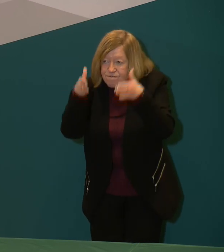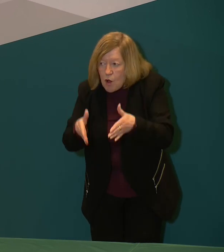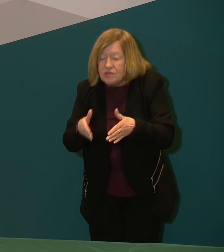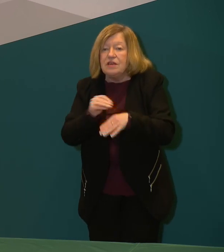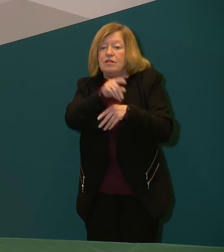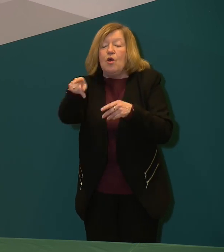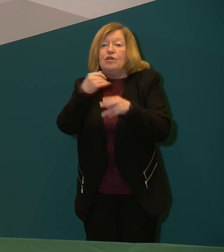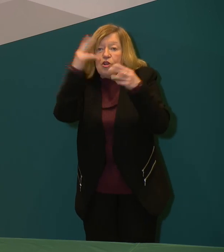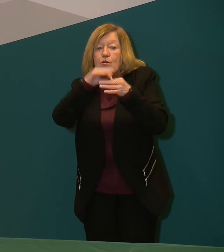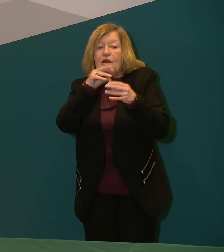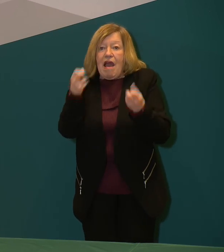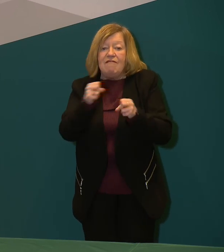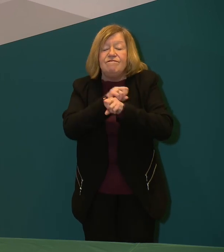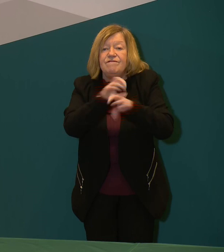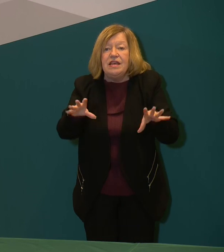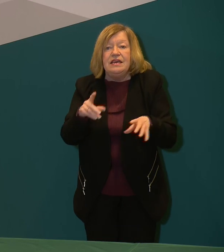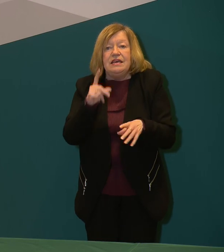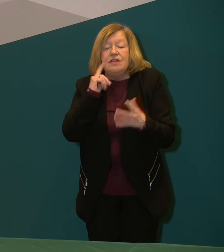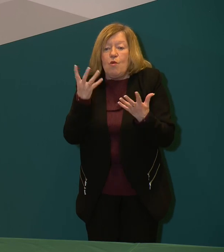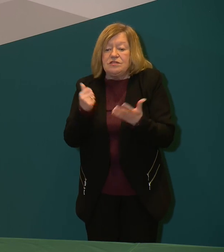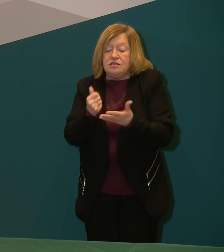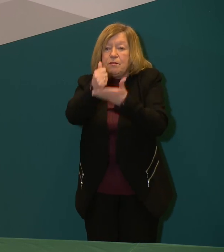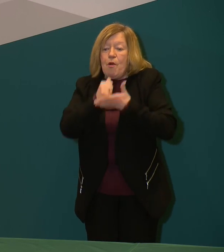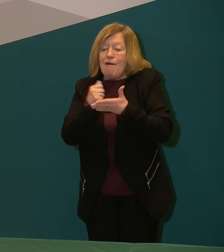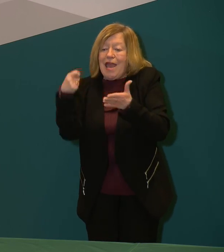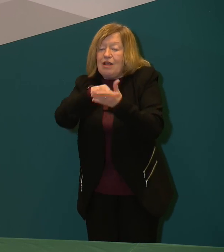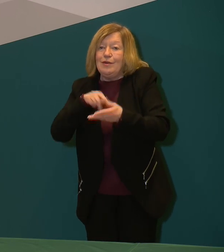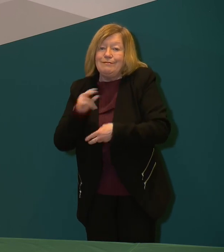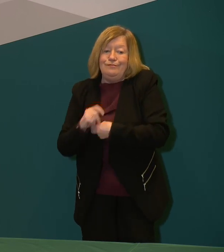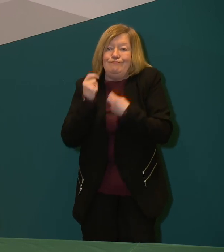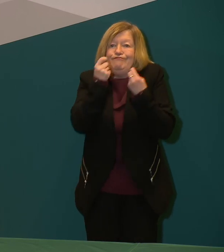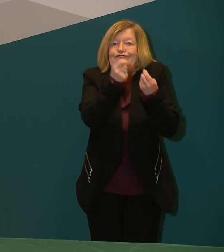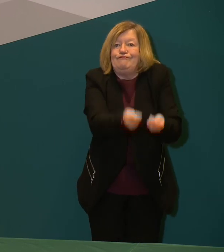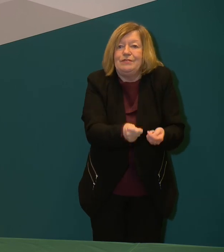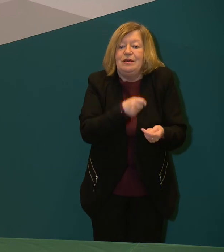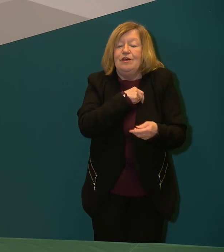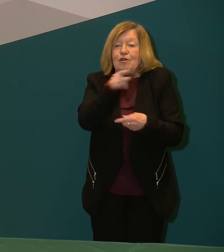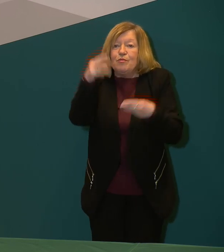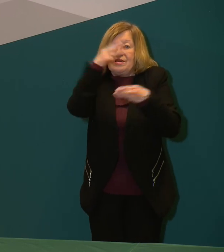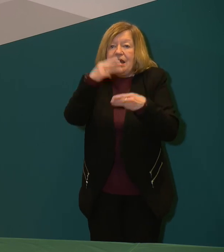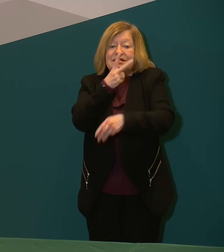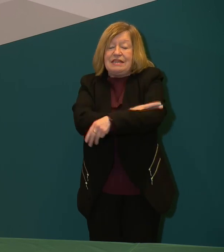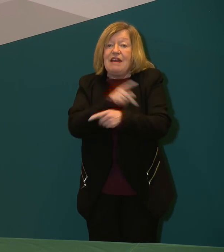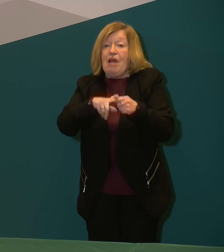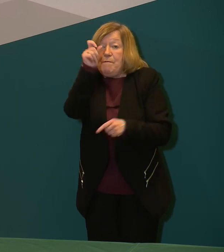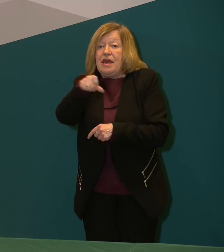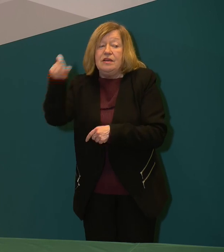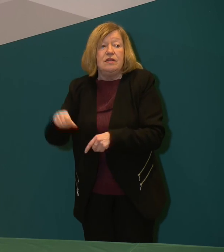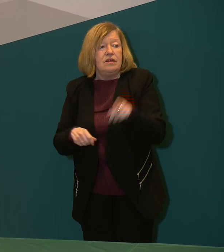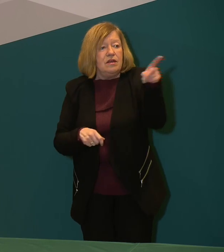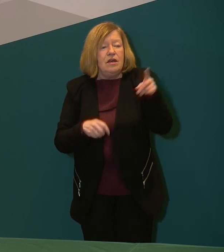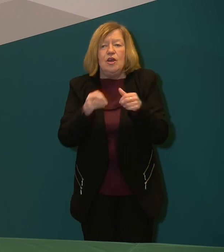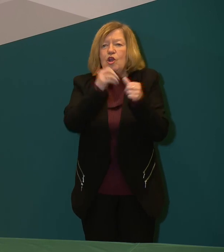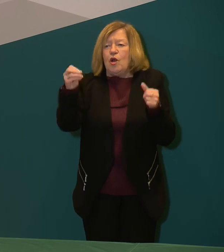those nursing homes where there are outbreaks to see what support we can give them to break the transmission of the virus and protect patients and staff. Dr. Henry, it was